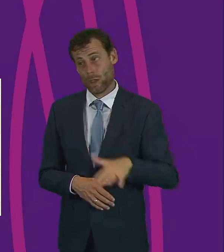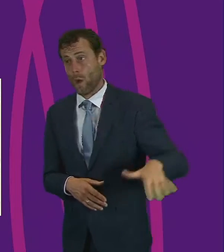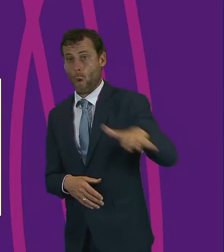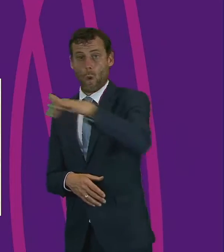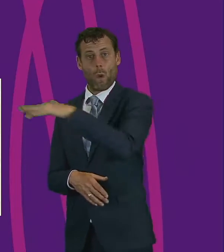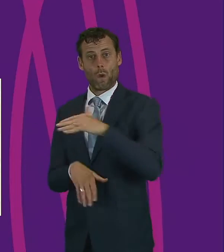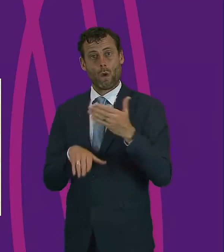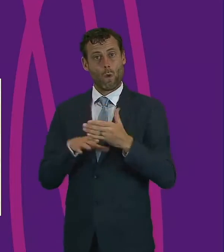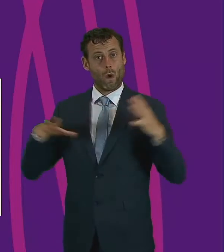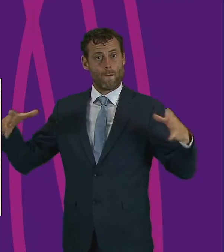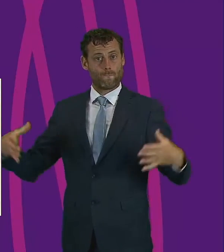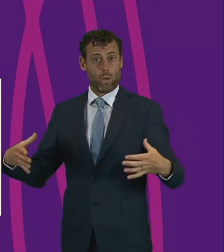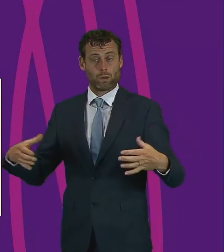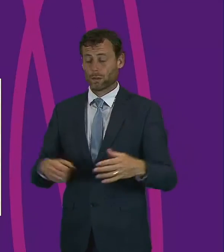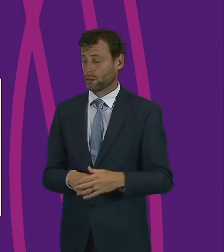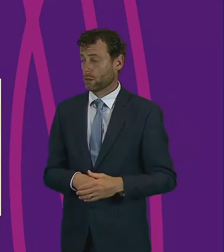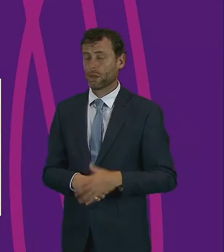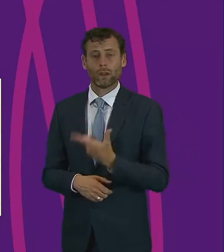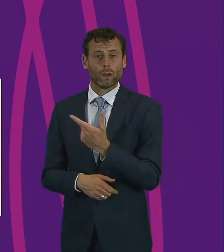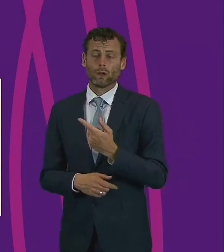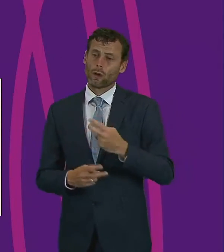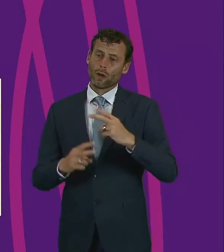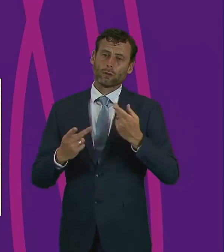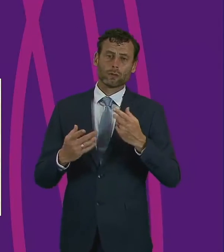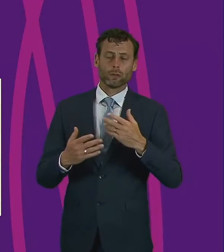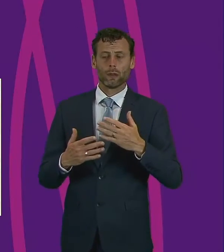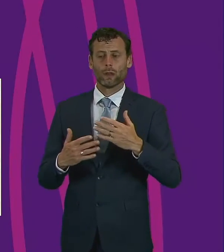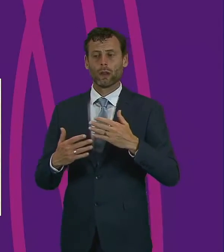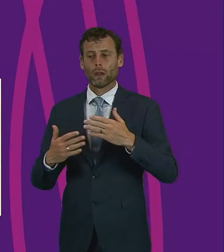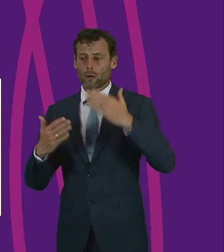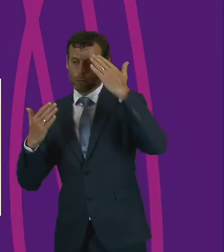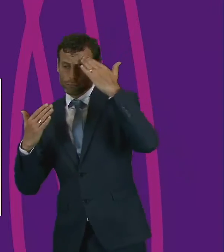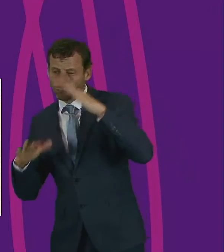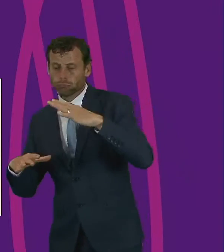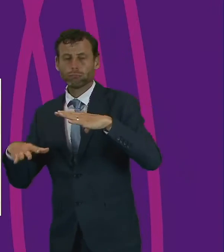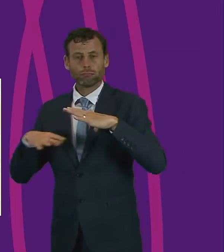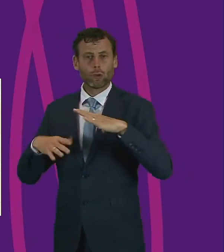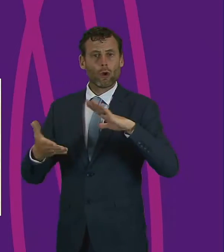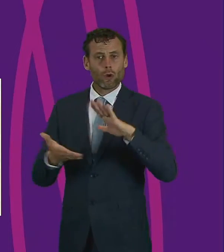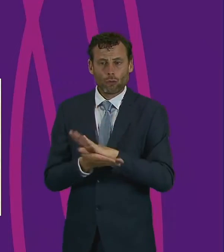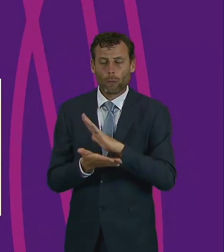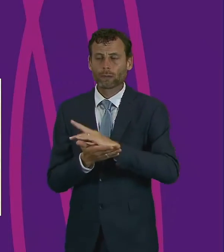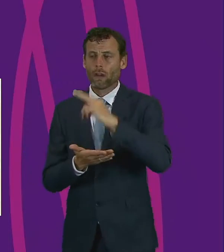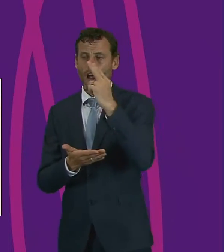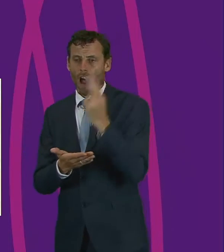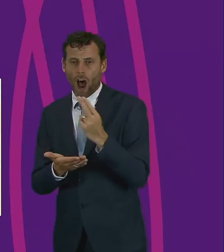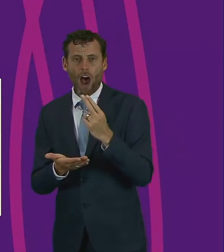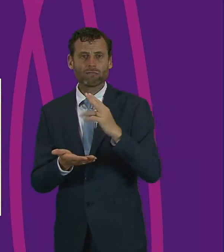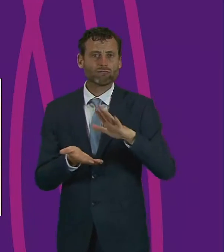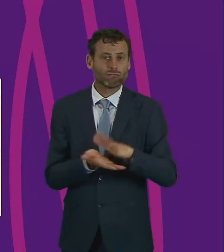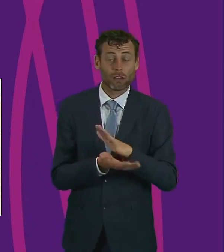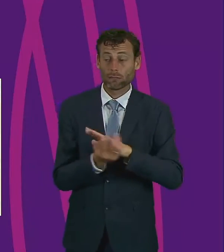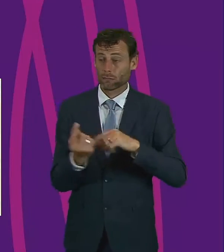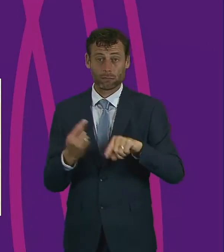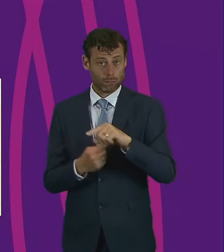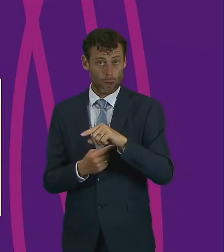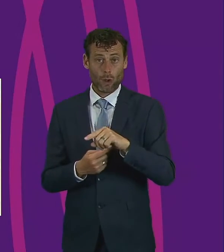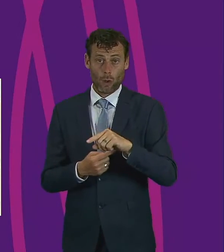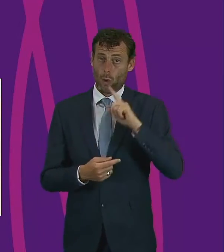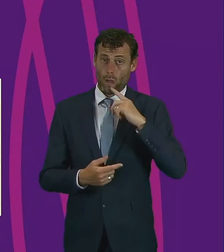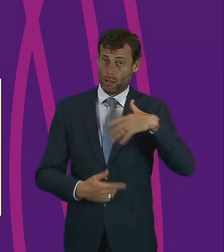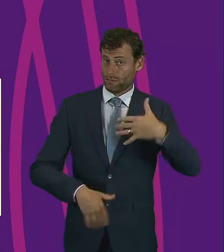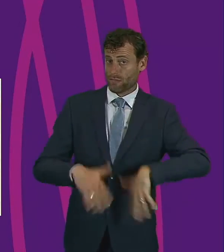retail and wholesale, tourism, accommodation and food services, and arts, entertainment and recreation. Impacts will also differ